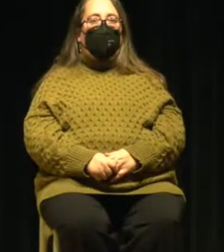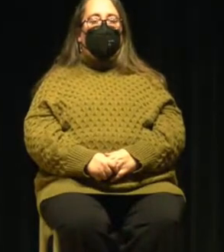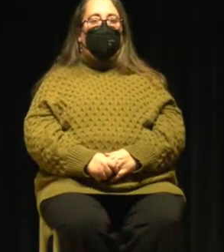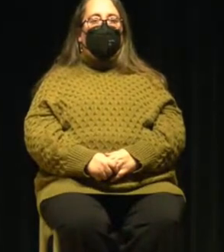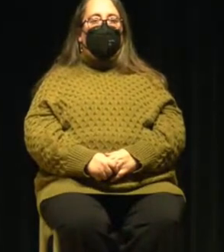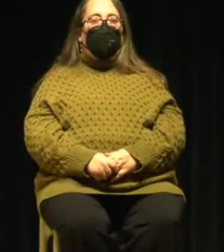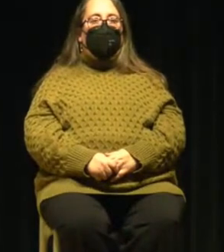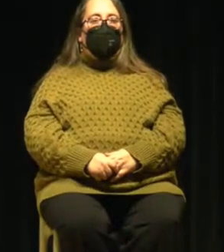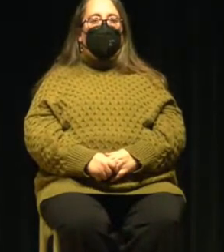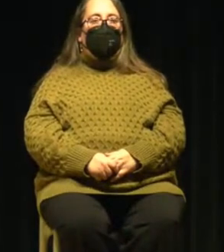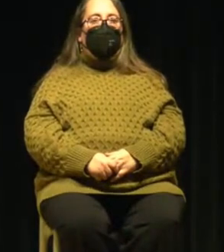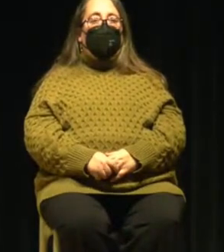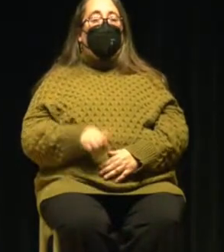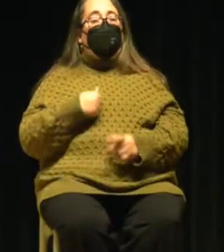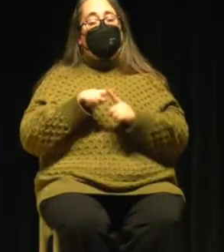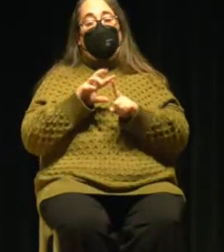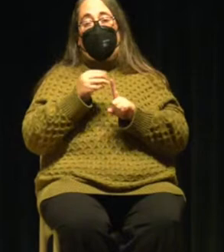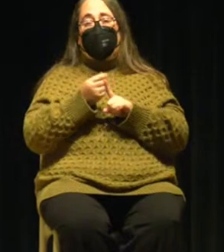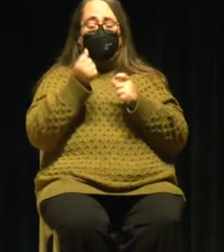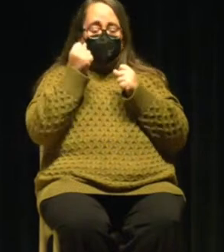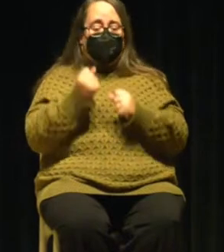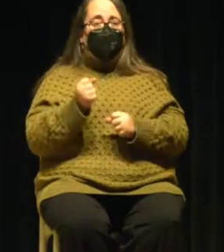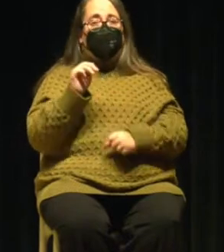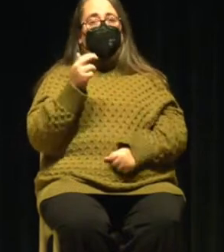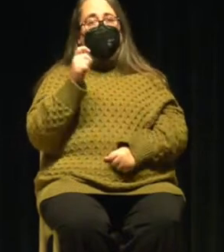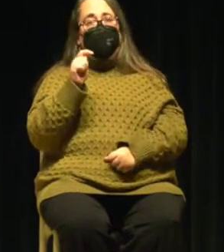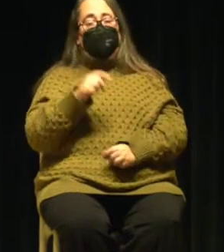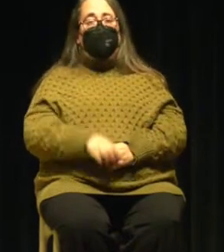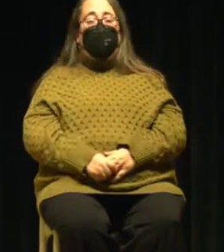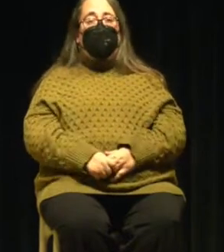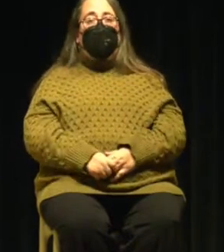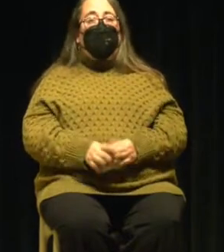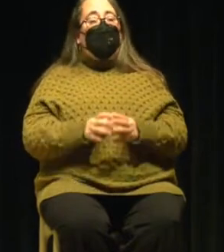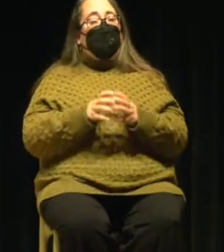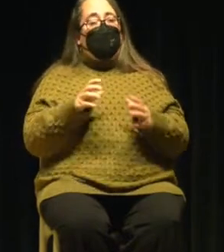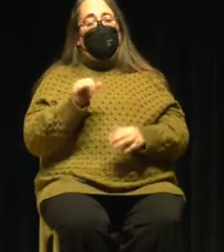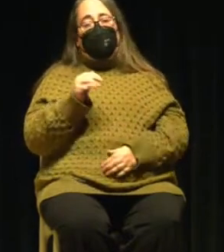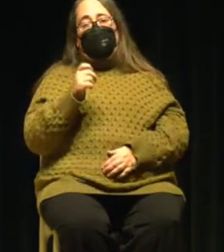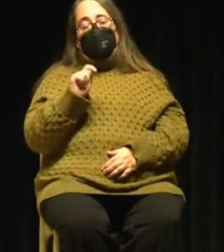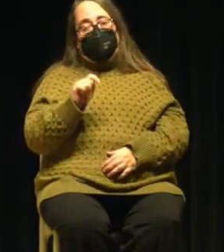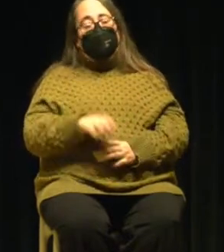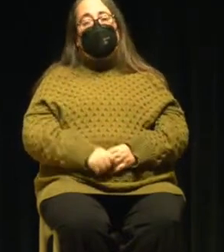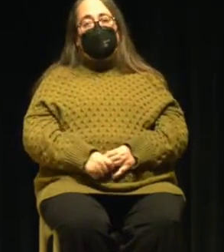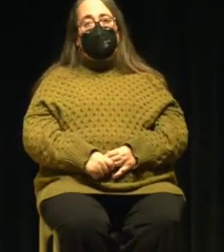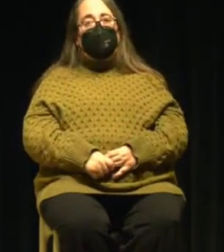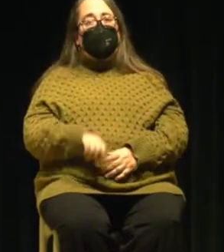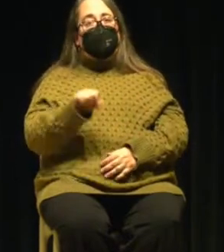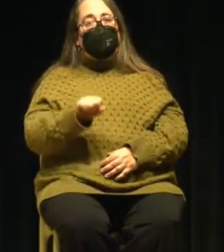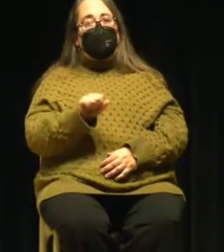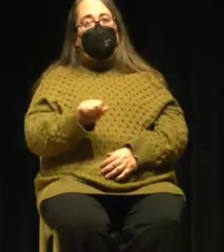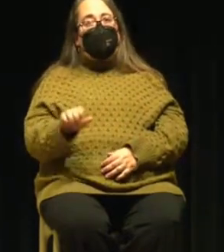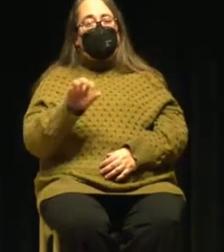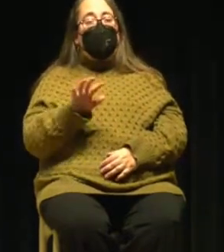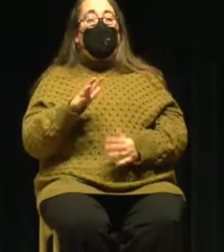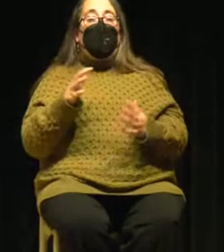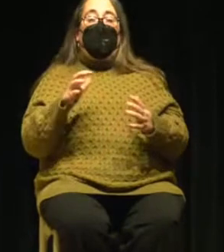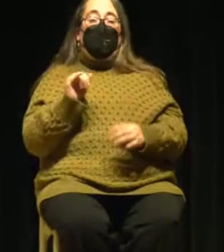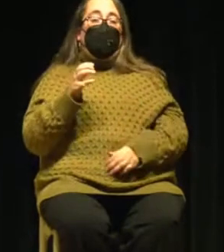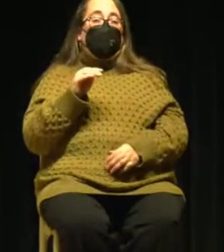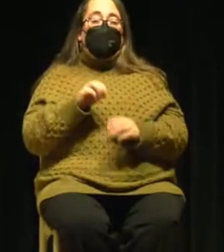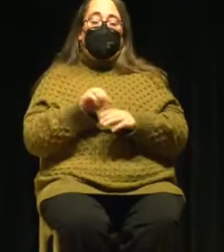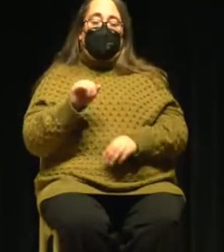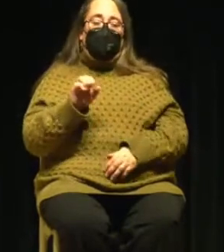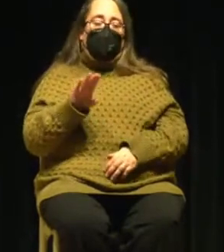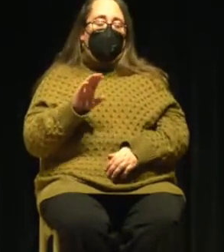I come from a society that is deeply racist, frankly. I mean, there's a lot of racism, like in South Asian societies. There's a lot of racism in the Arab world.